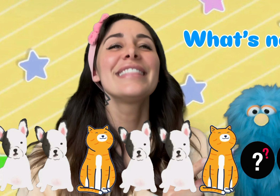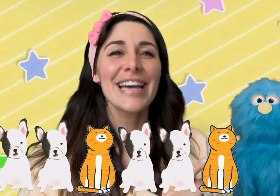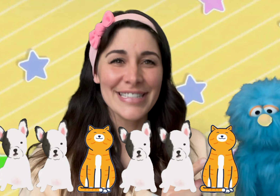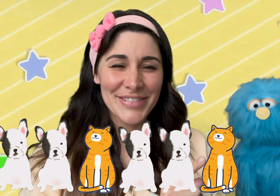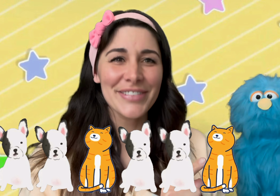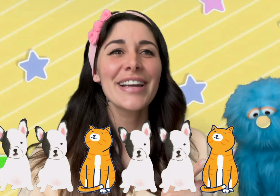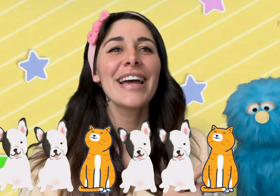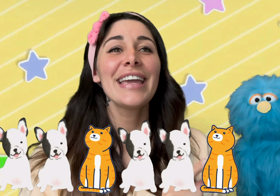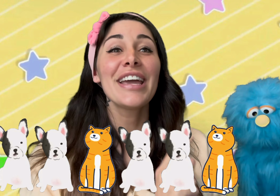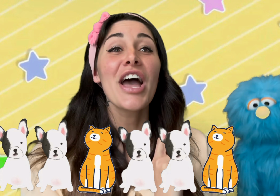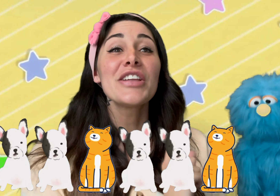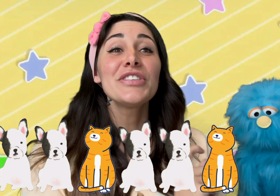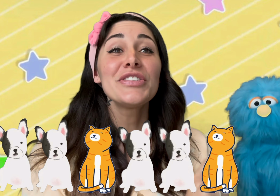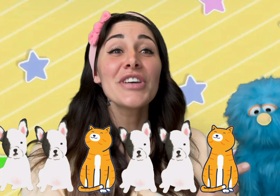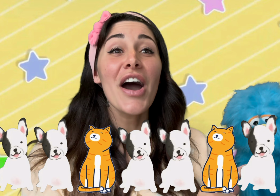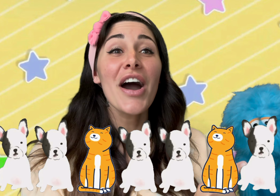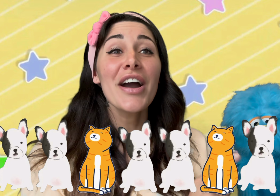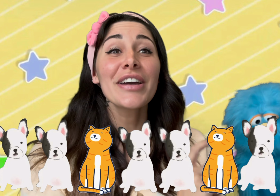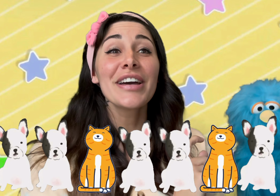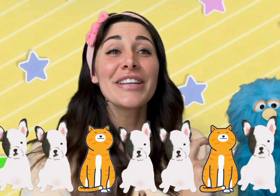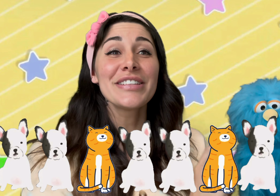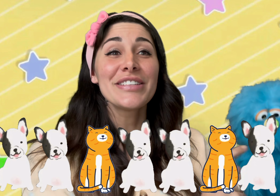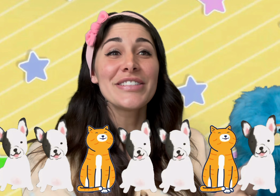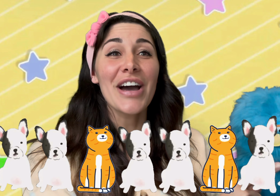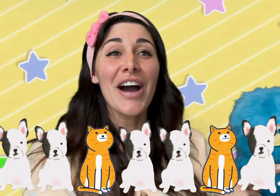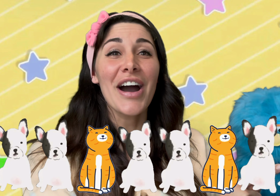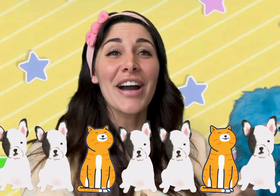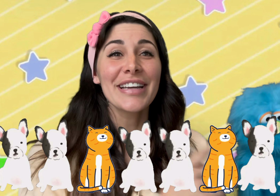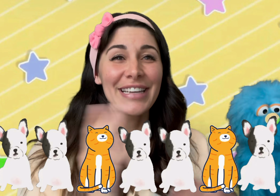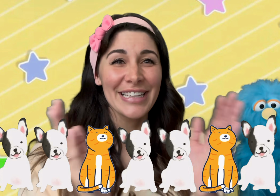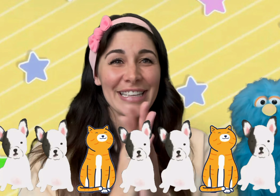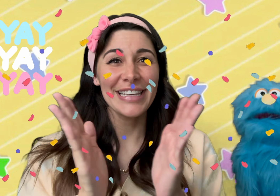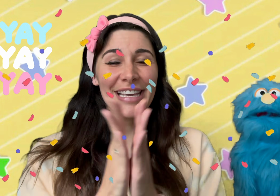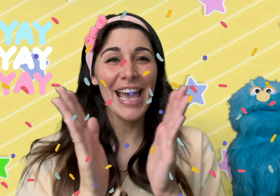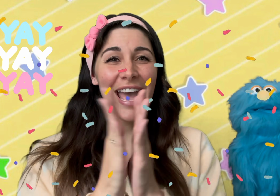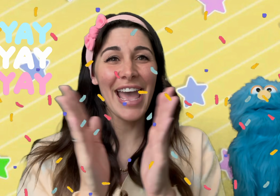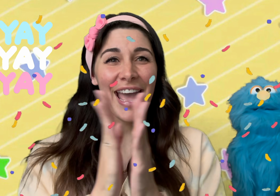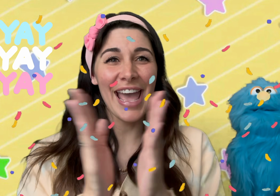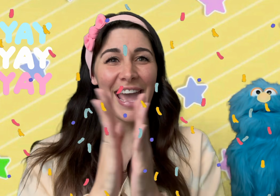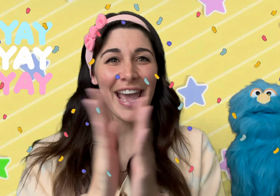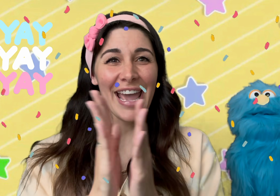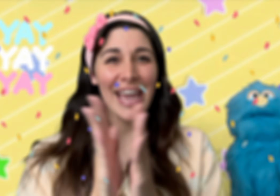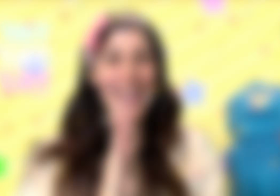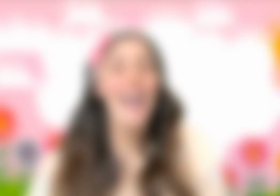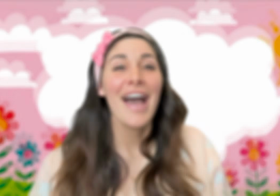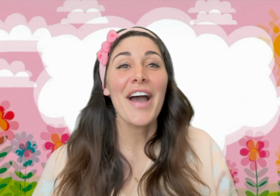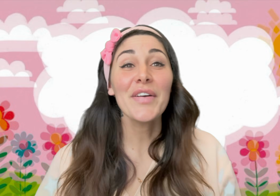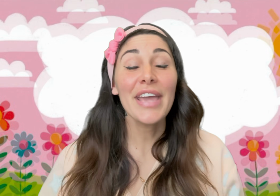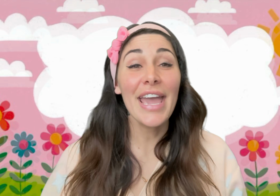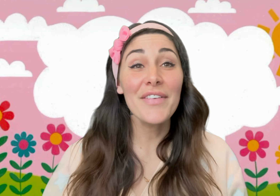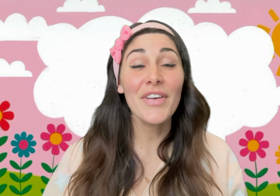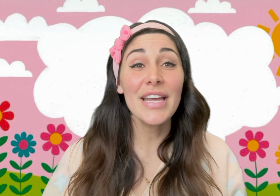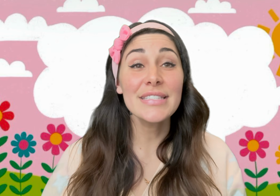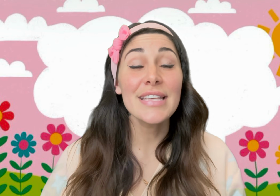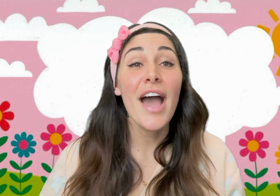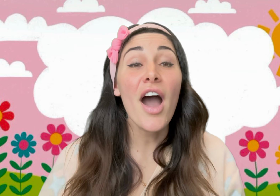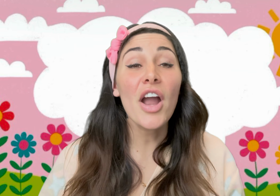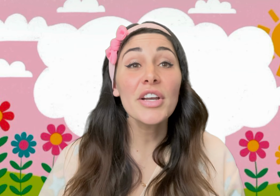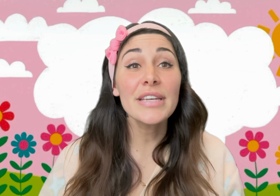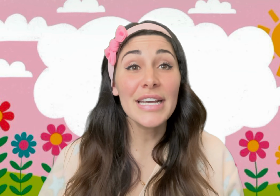That's right. Dog, dog. Yay! Okay, friends, our next